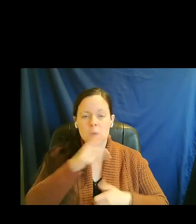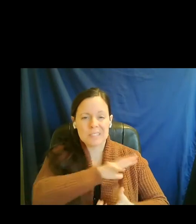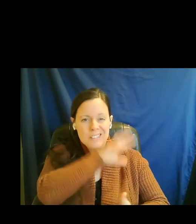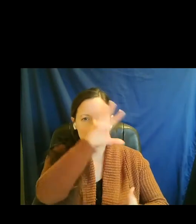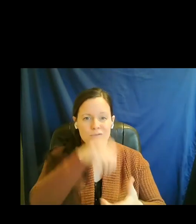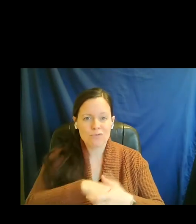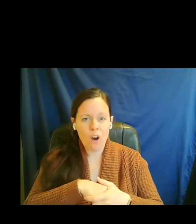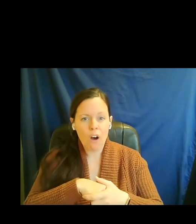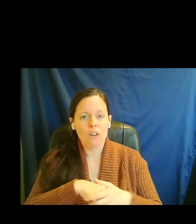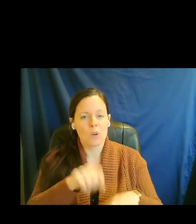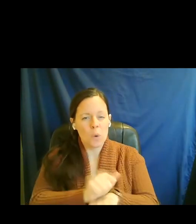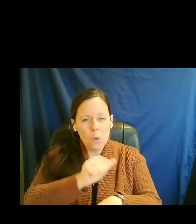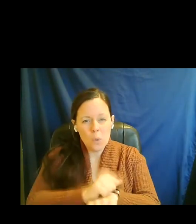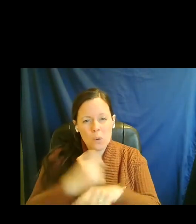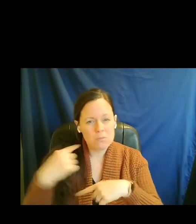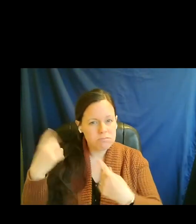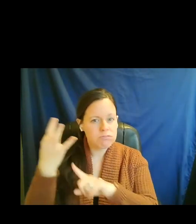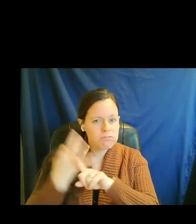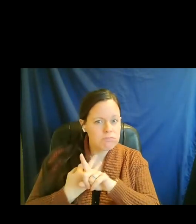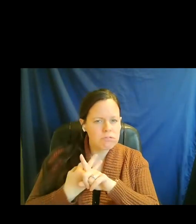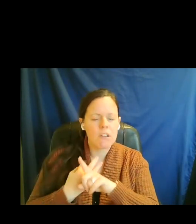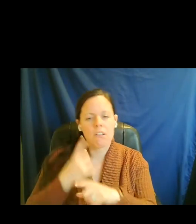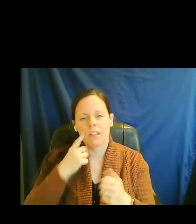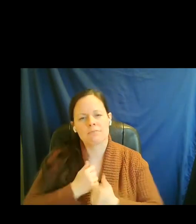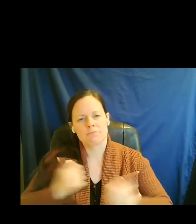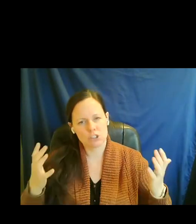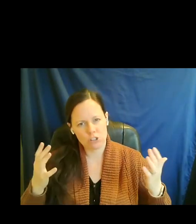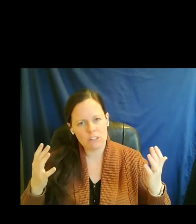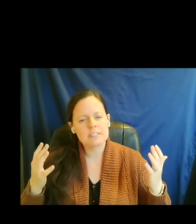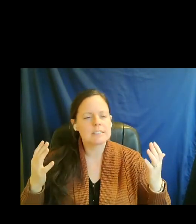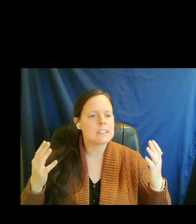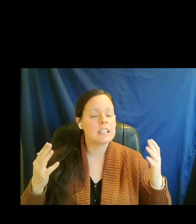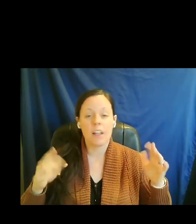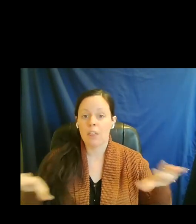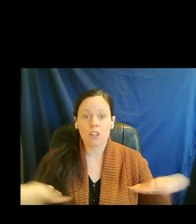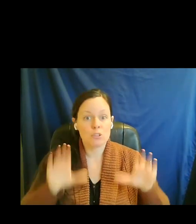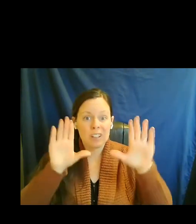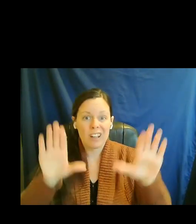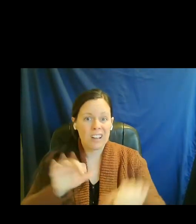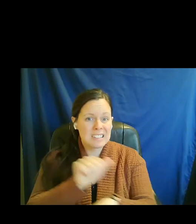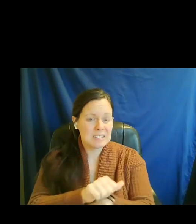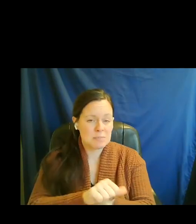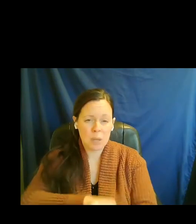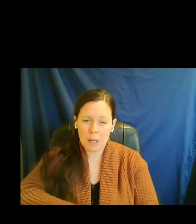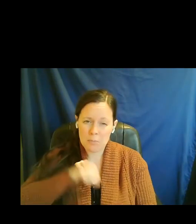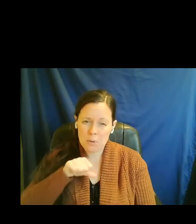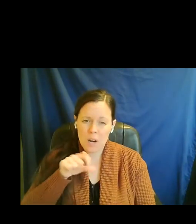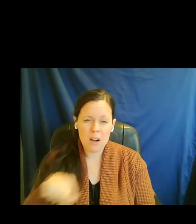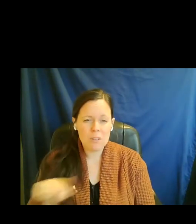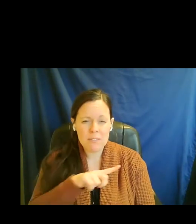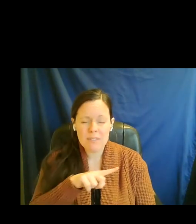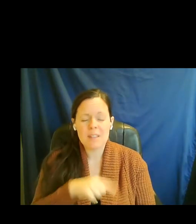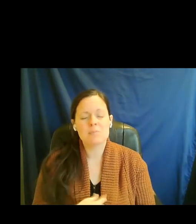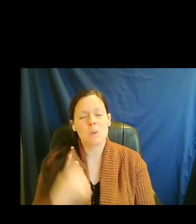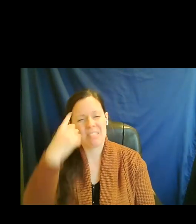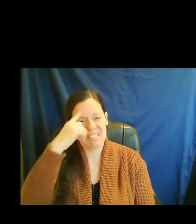I would say they're exhausted, and they're doing an amazing job, and I'm so proud of them. So I think that's the